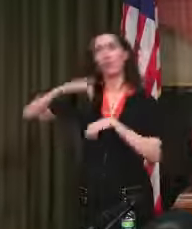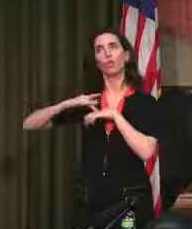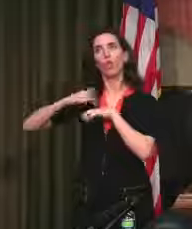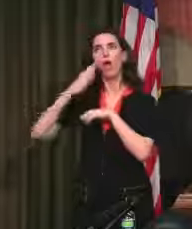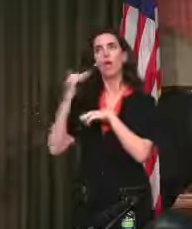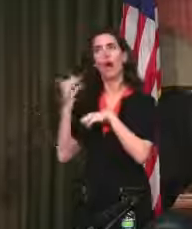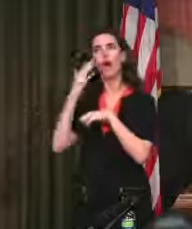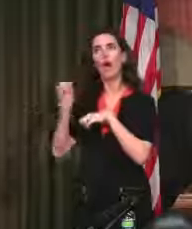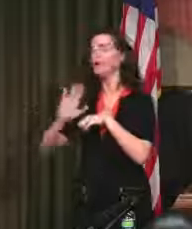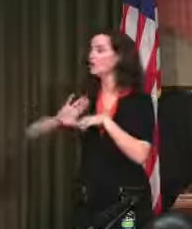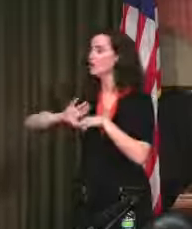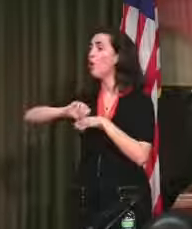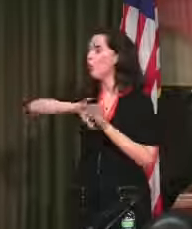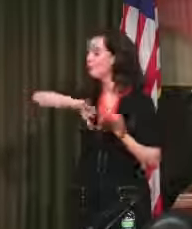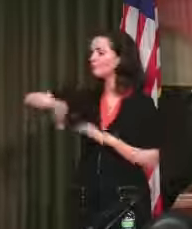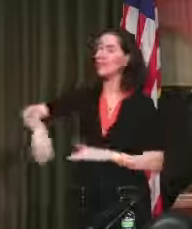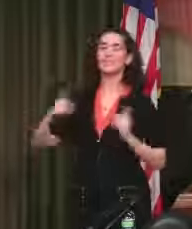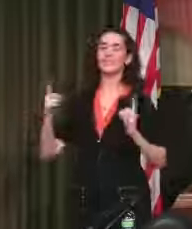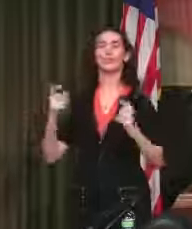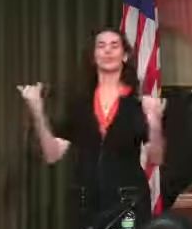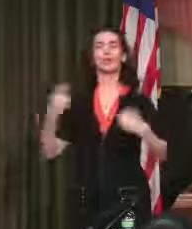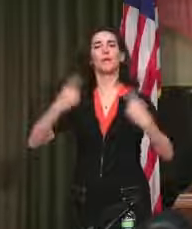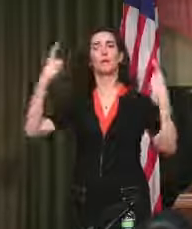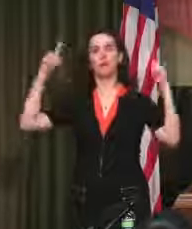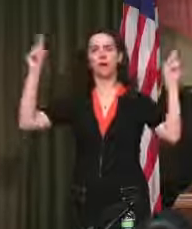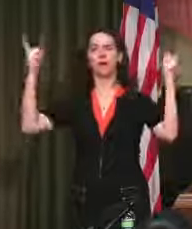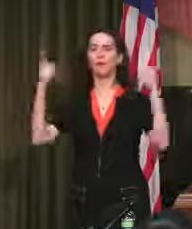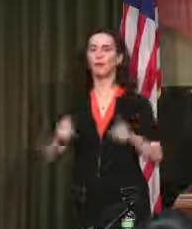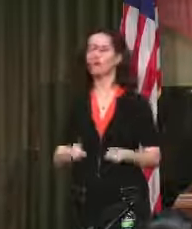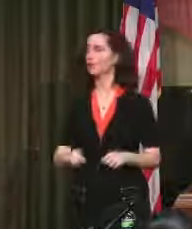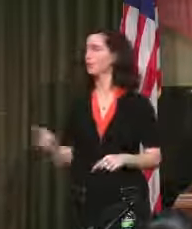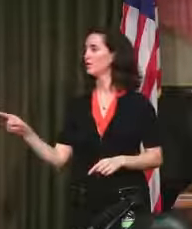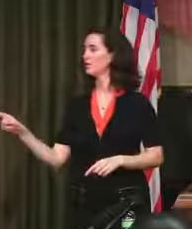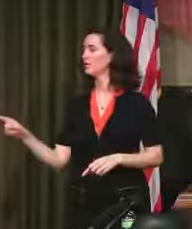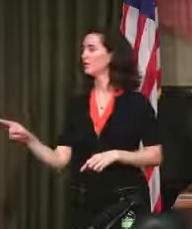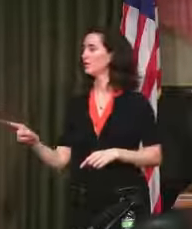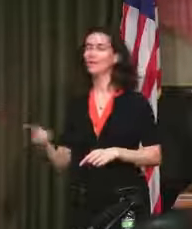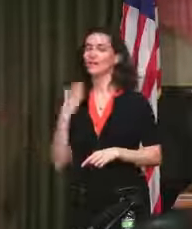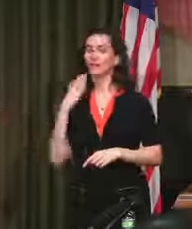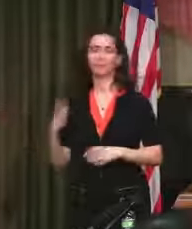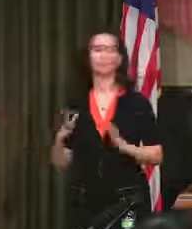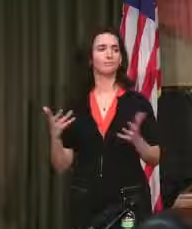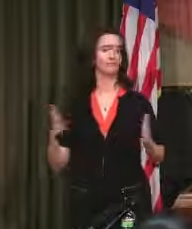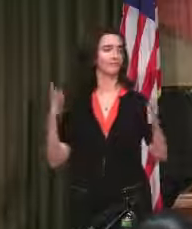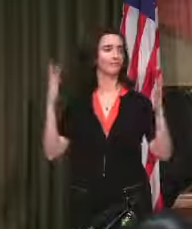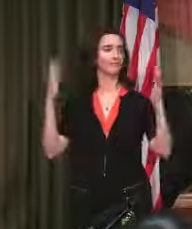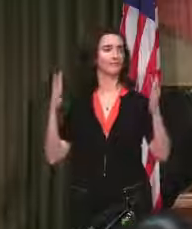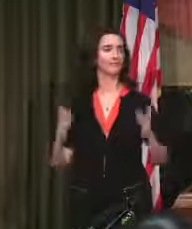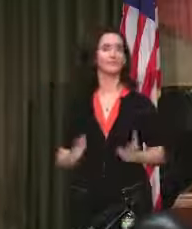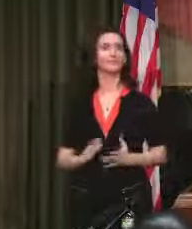we can celebrate the fact that today it did really come together. And